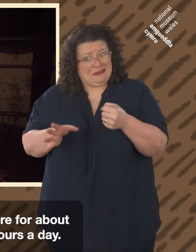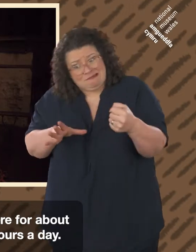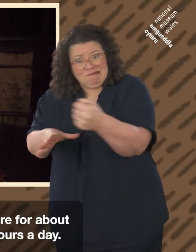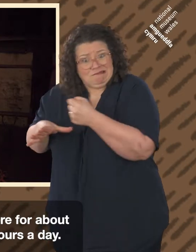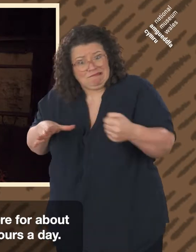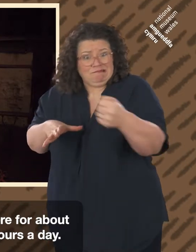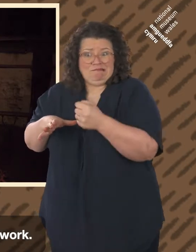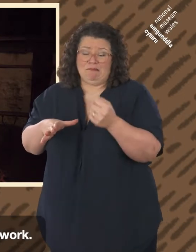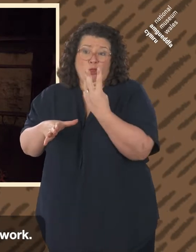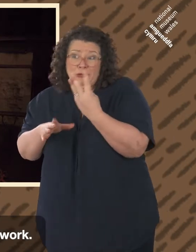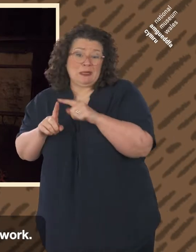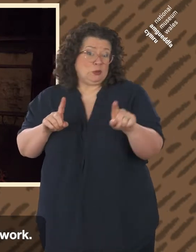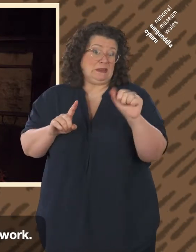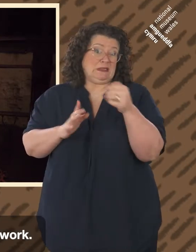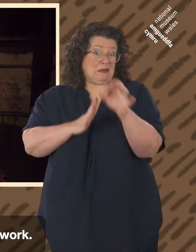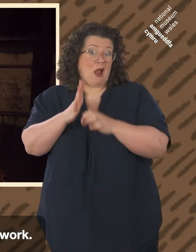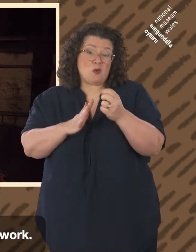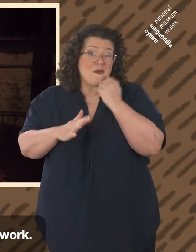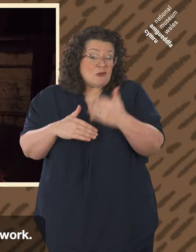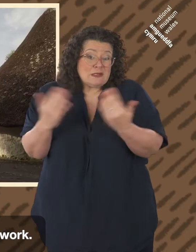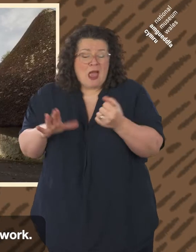hours a day. It's a lot of hard work.